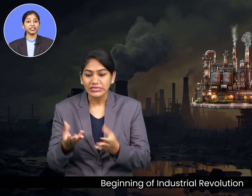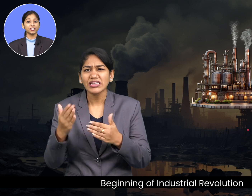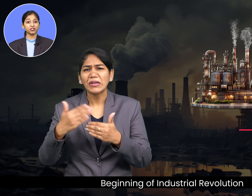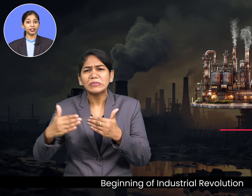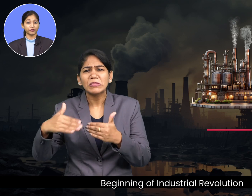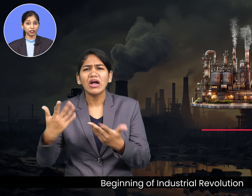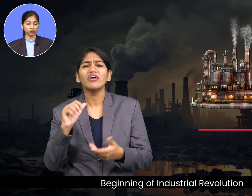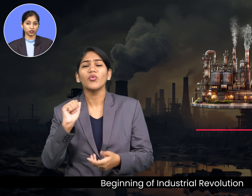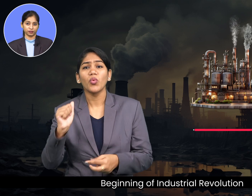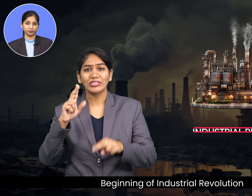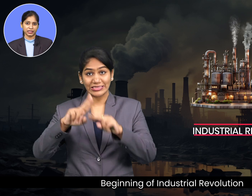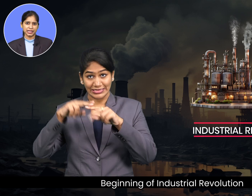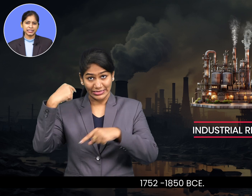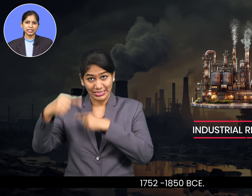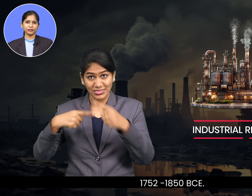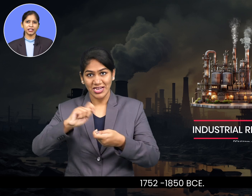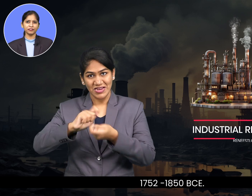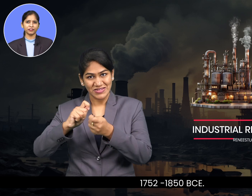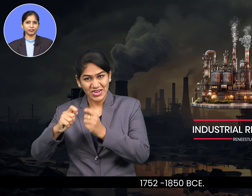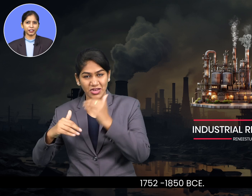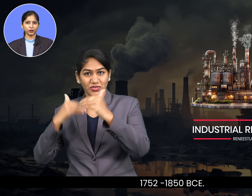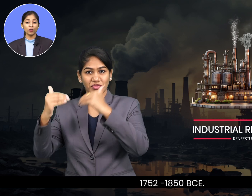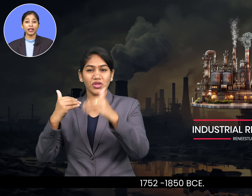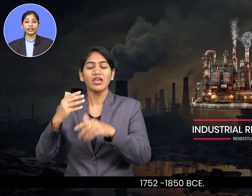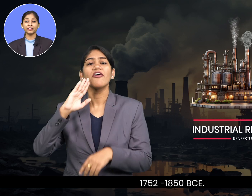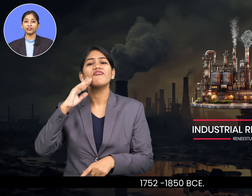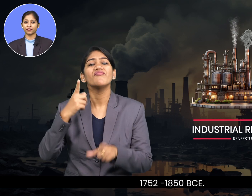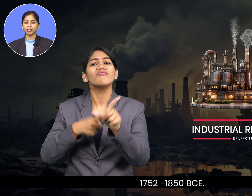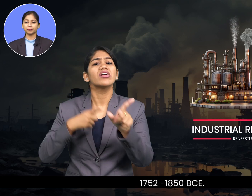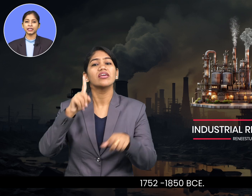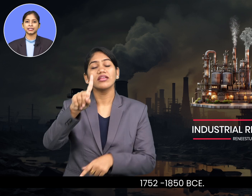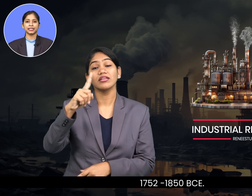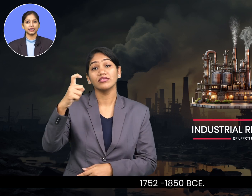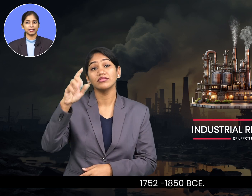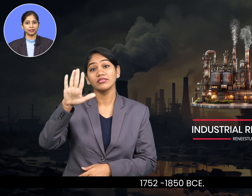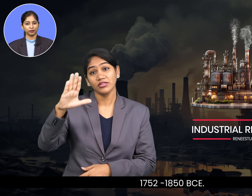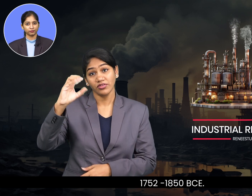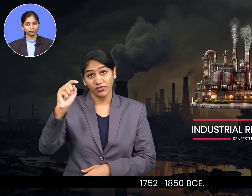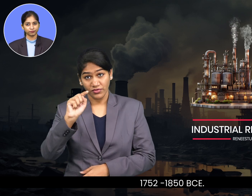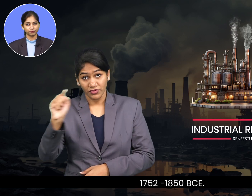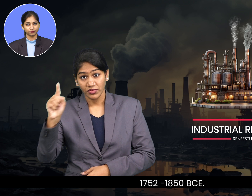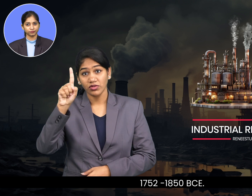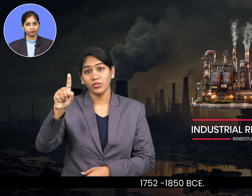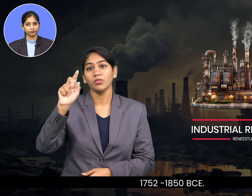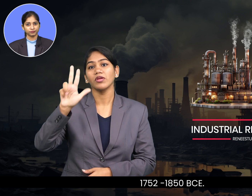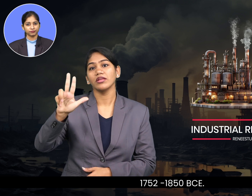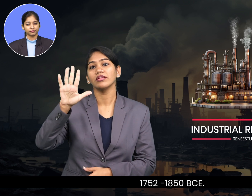Beginning of Industrial Revolution, 1750 to 1850 BCE.